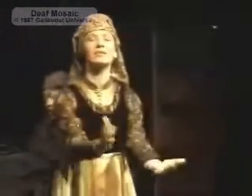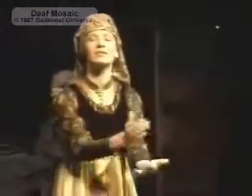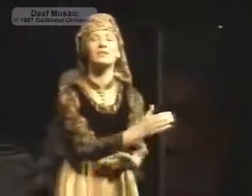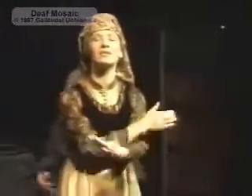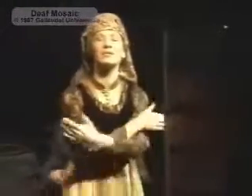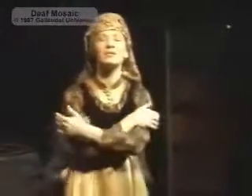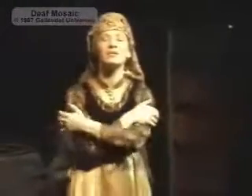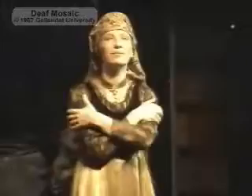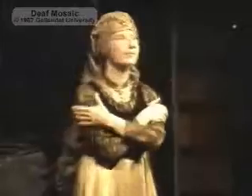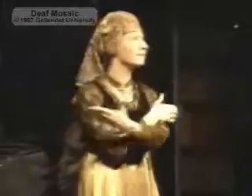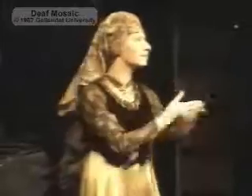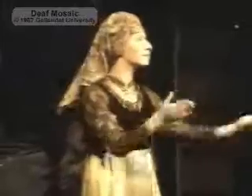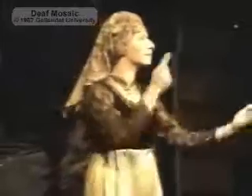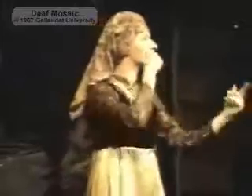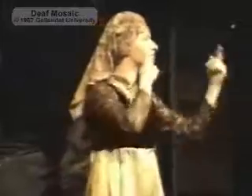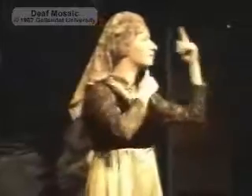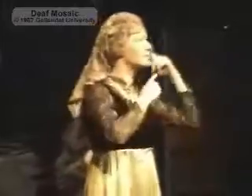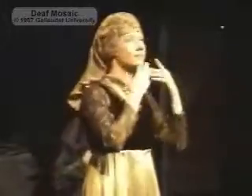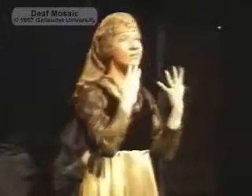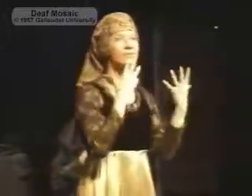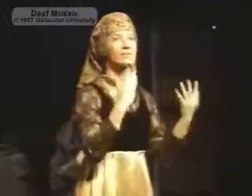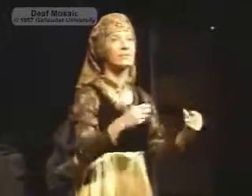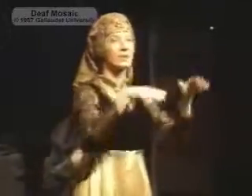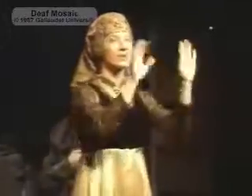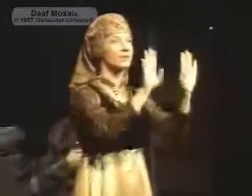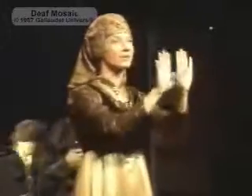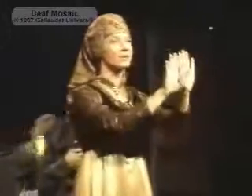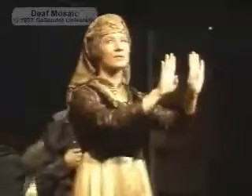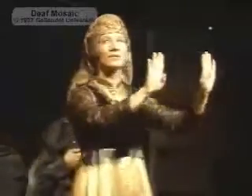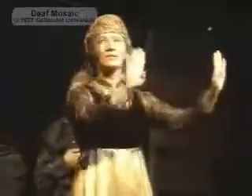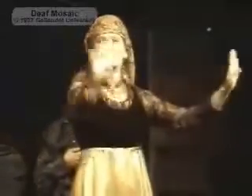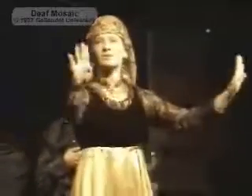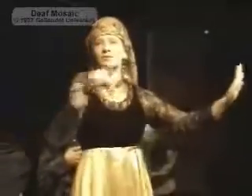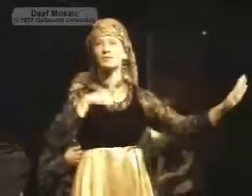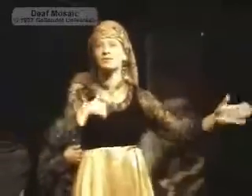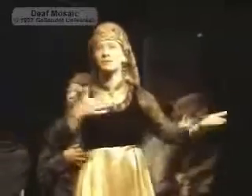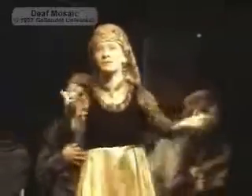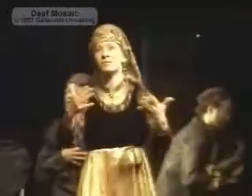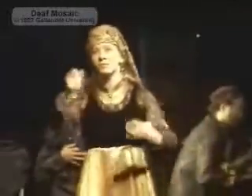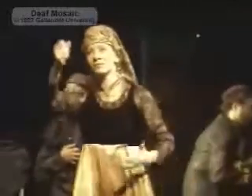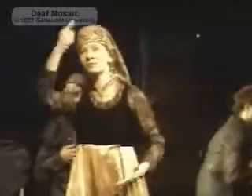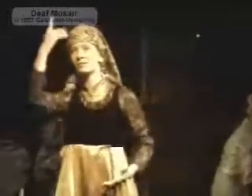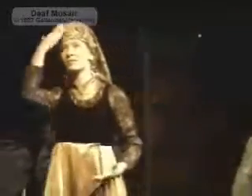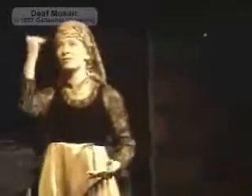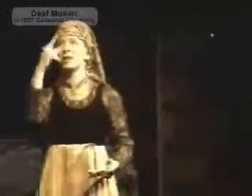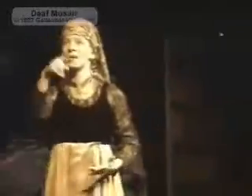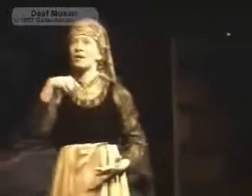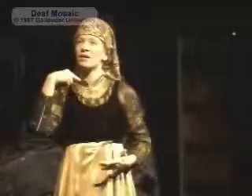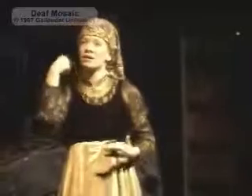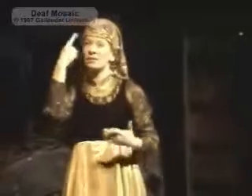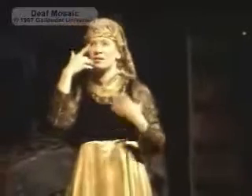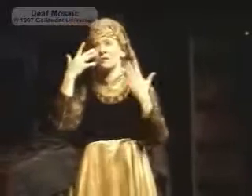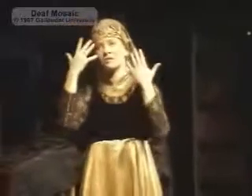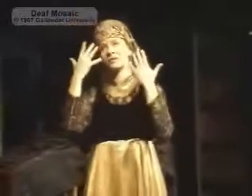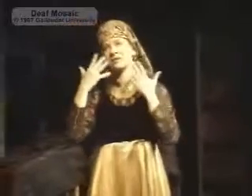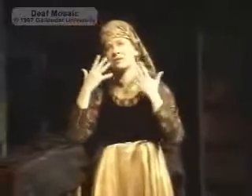want to encourage to be serious being lost and that's why they are so sad and sensitive.